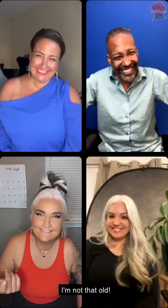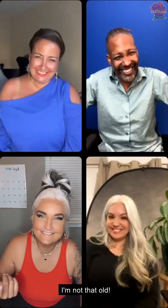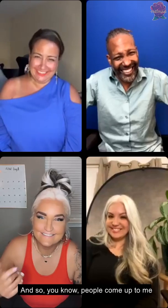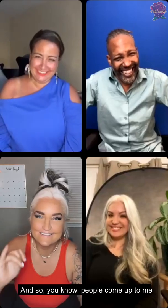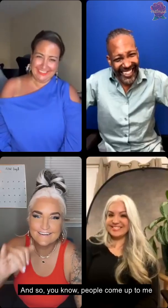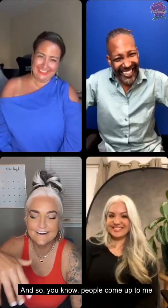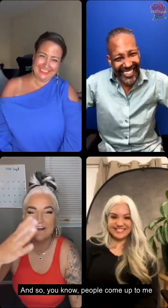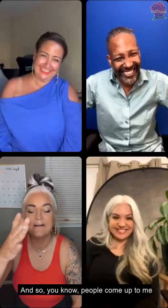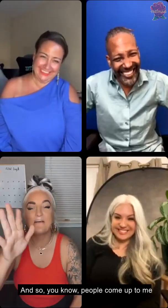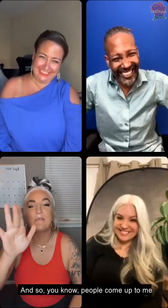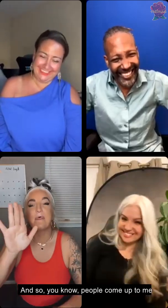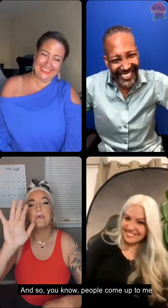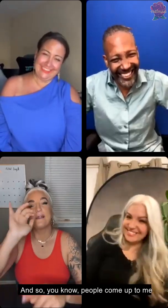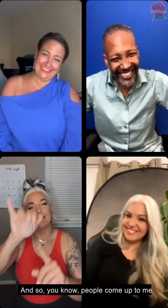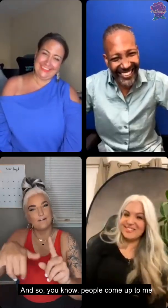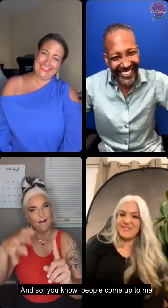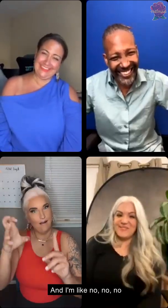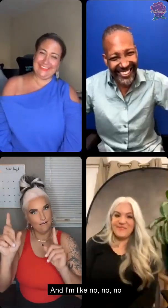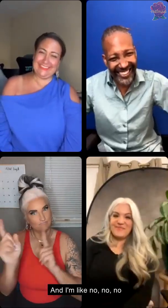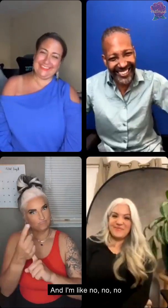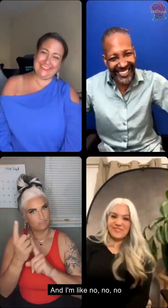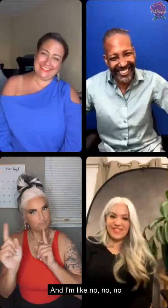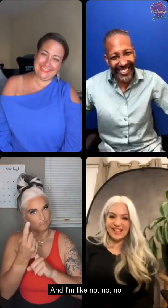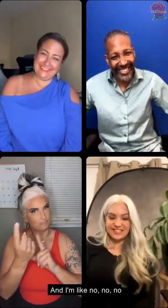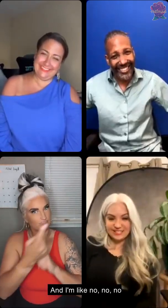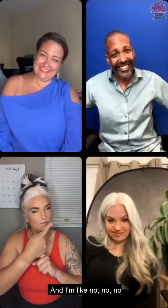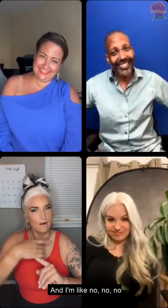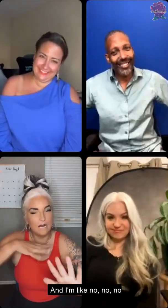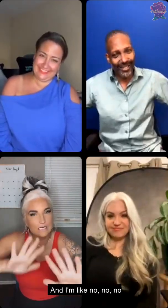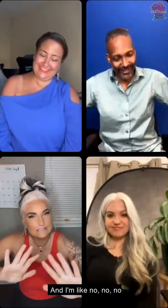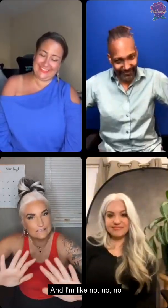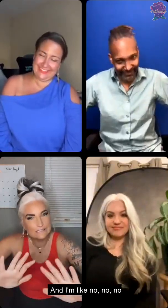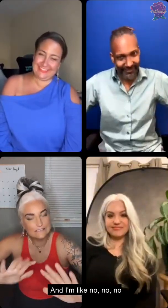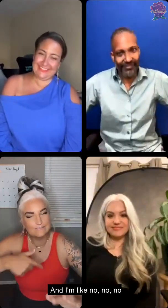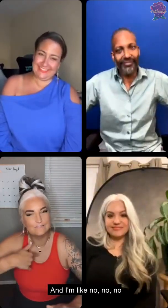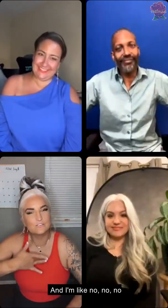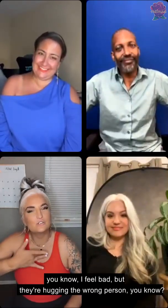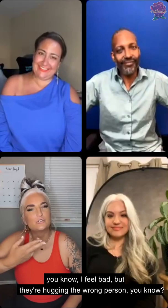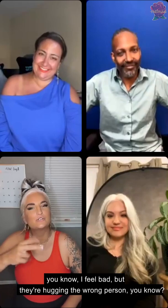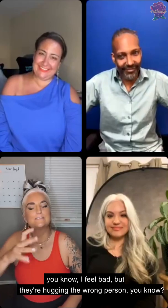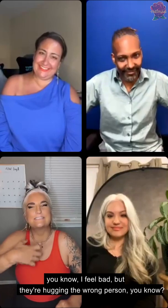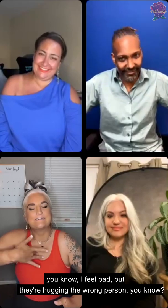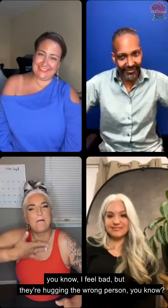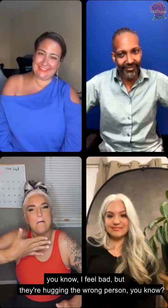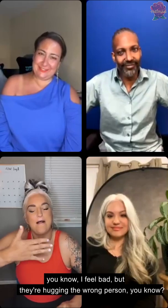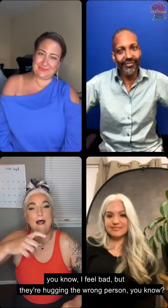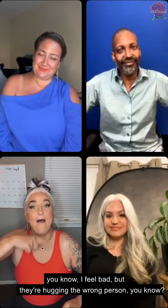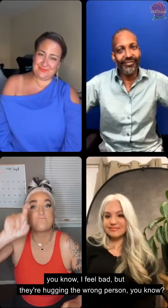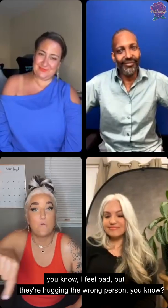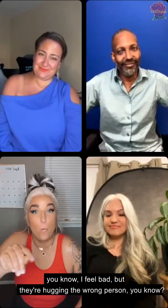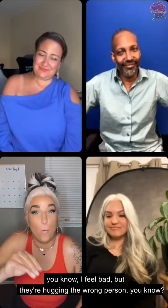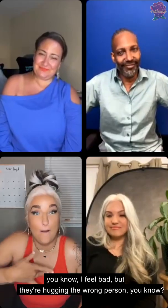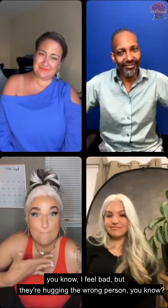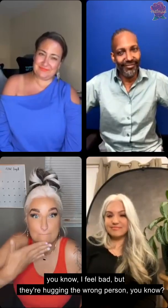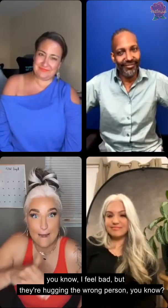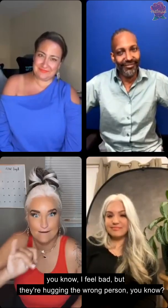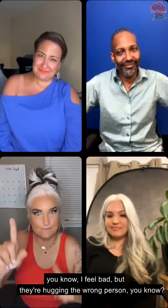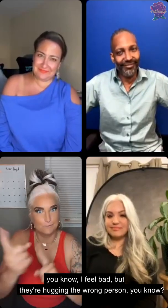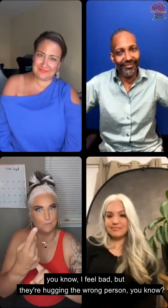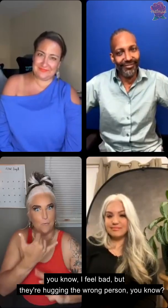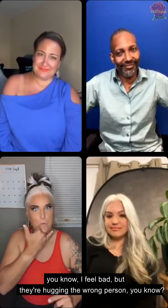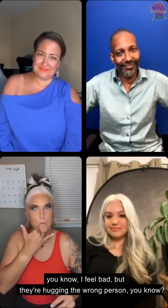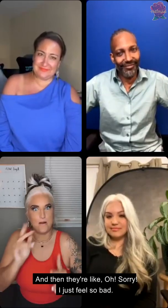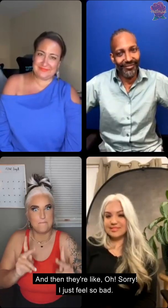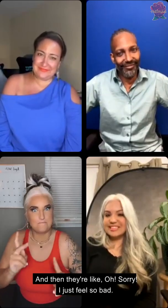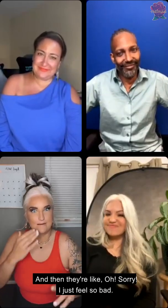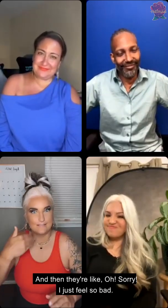old. And so, people come up to me and I'm like, no, no, no, no, no. And so I know I feel bad, but they're